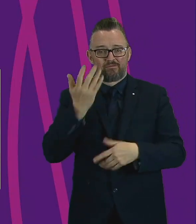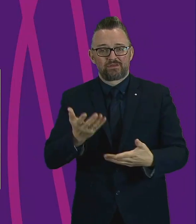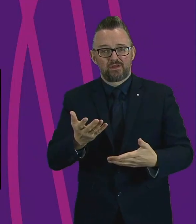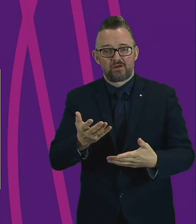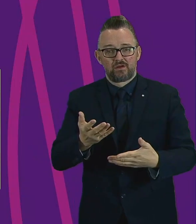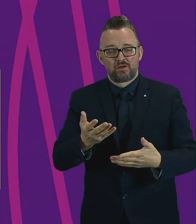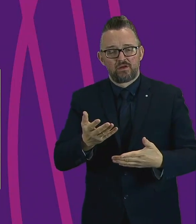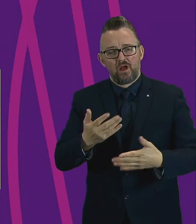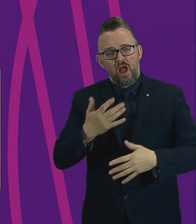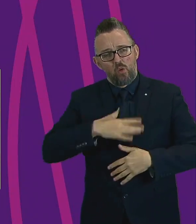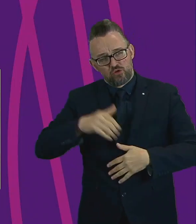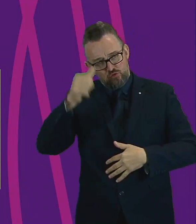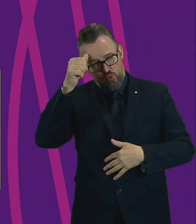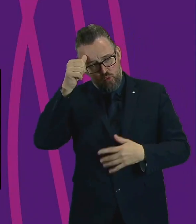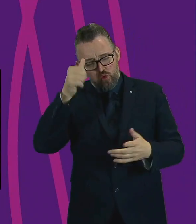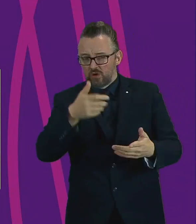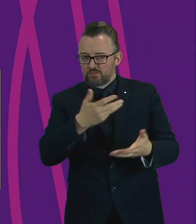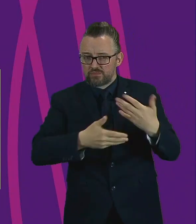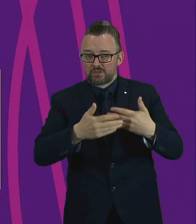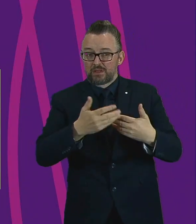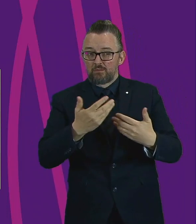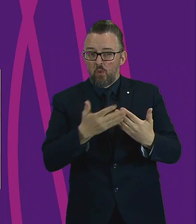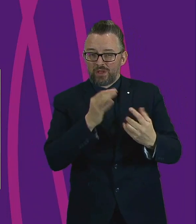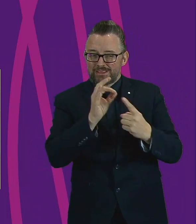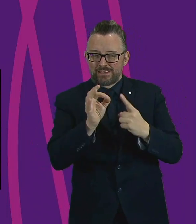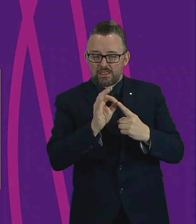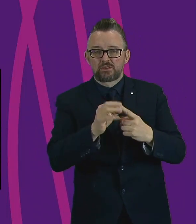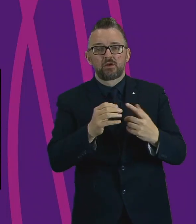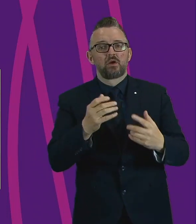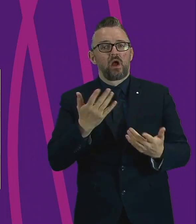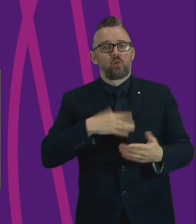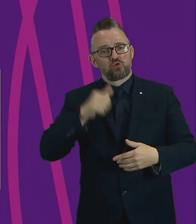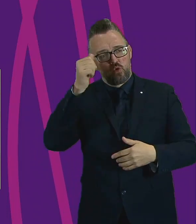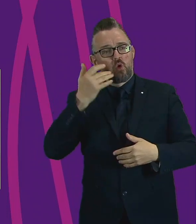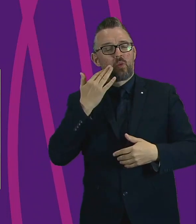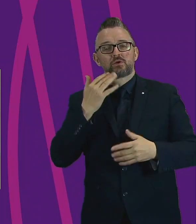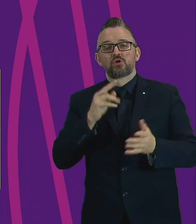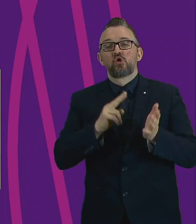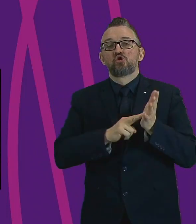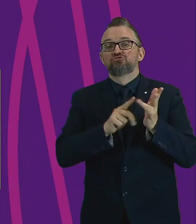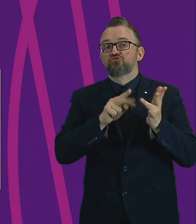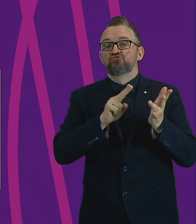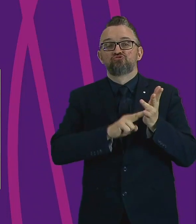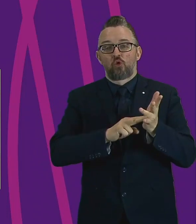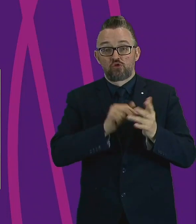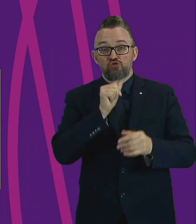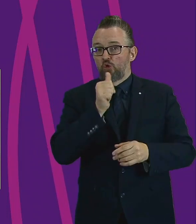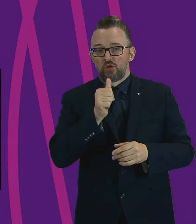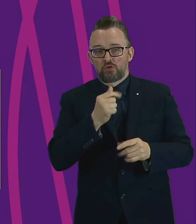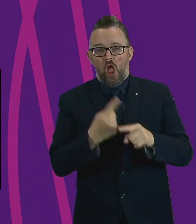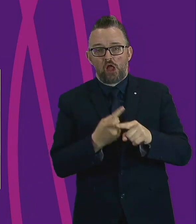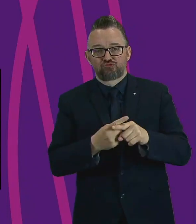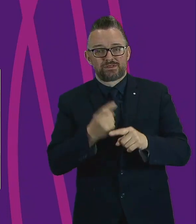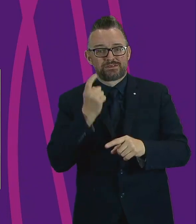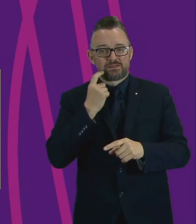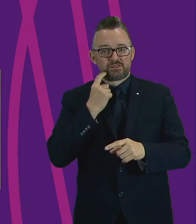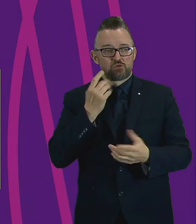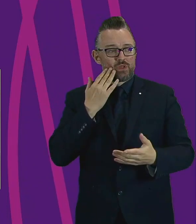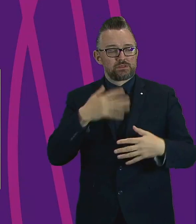be grateful if ministers could set out more detail today of when we can expect key non-urgent dental treatment to begin again, and how and